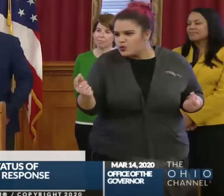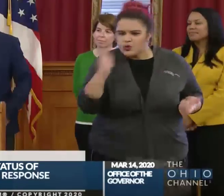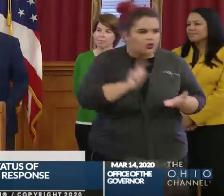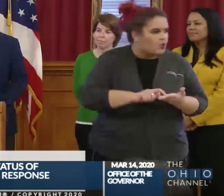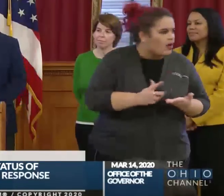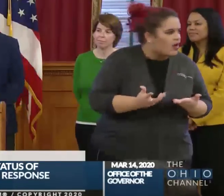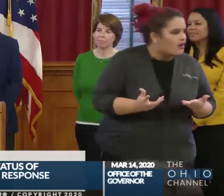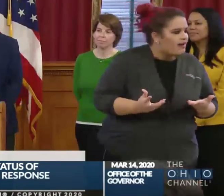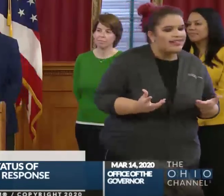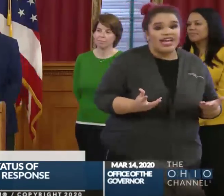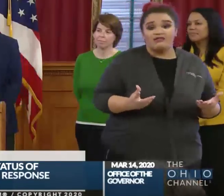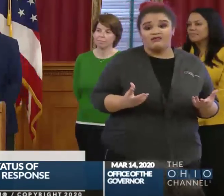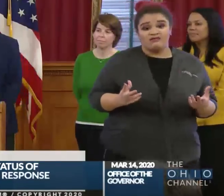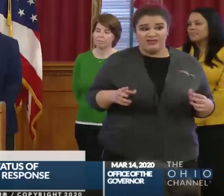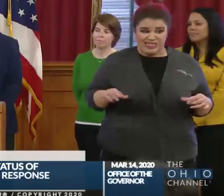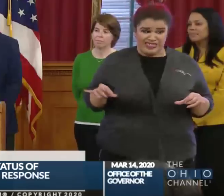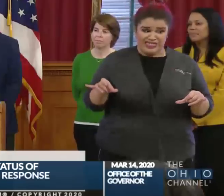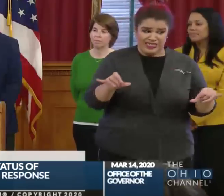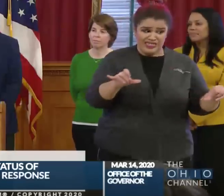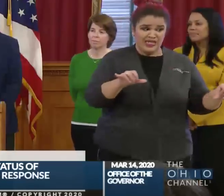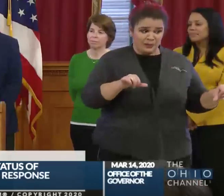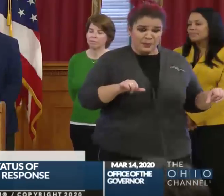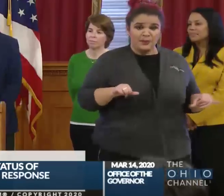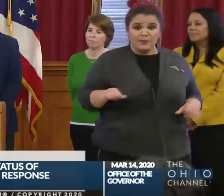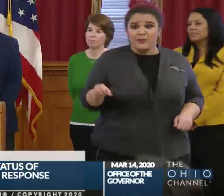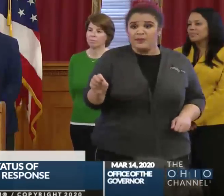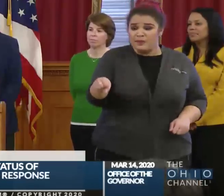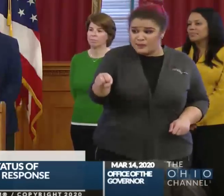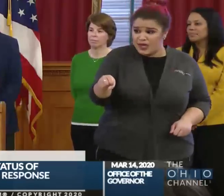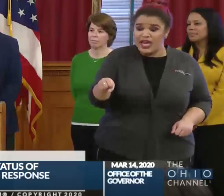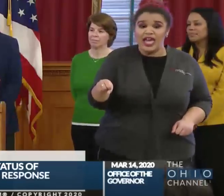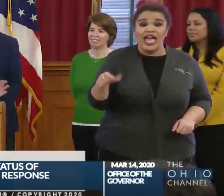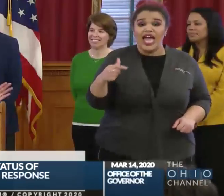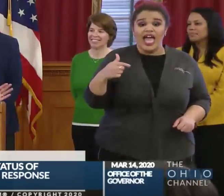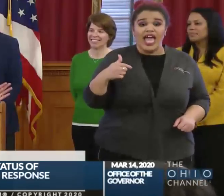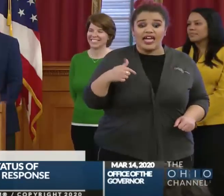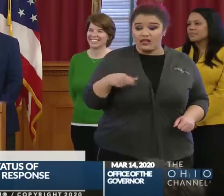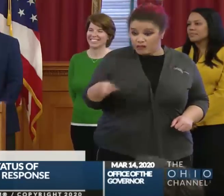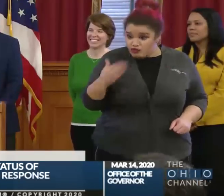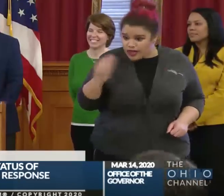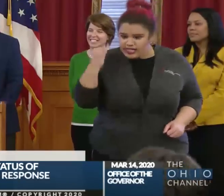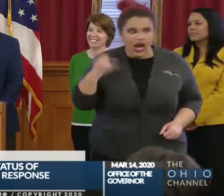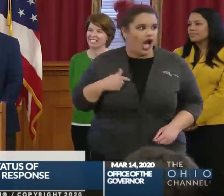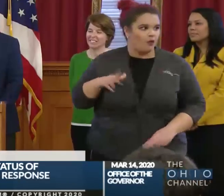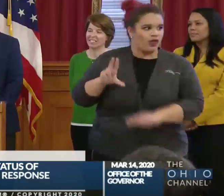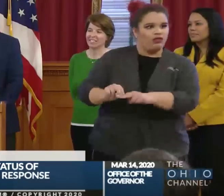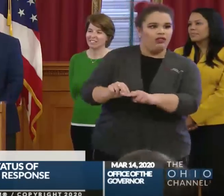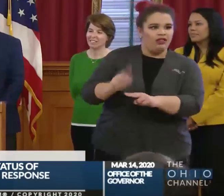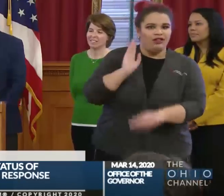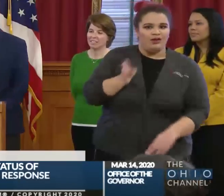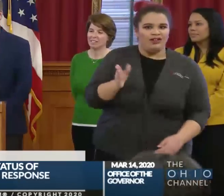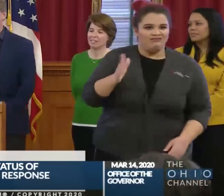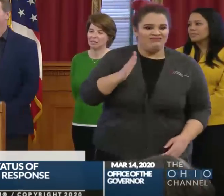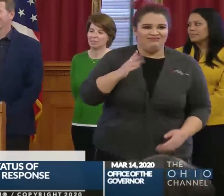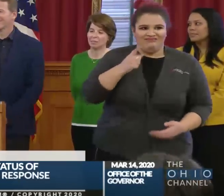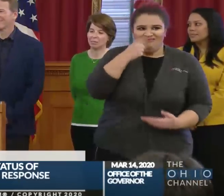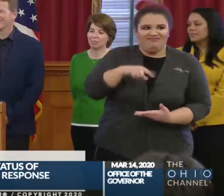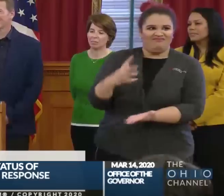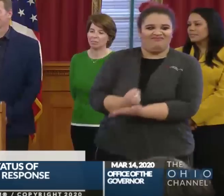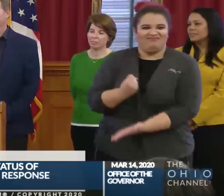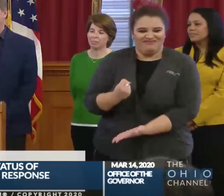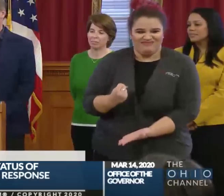are many, many similarities. And I will crib or riff off of anyone's good idea. So, and that's helpful.